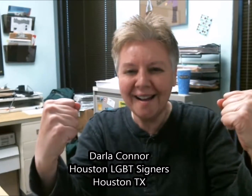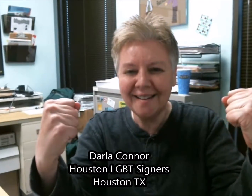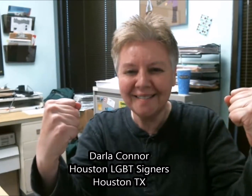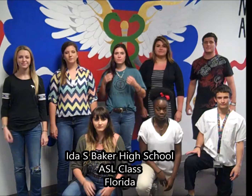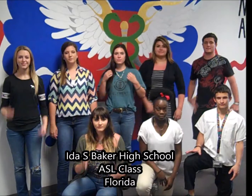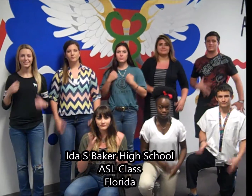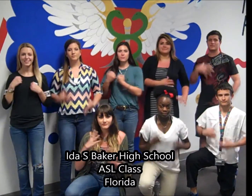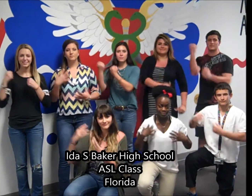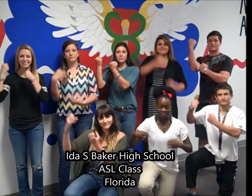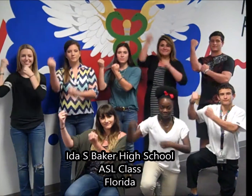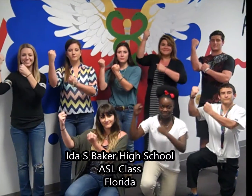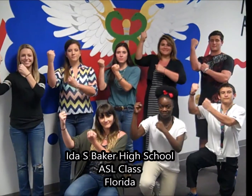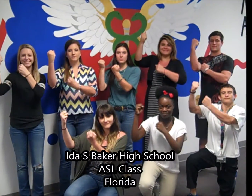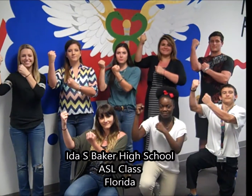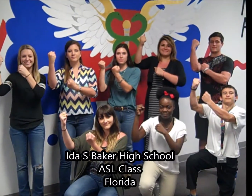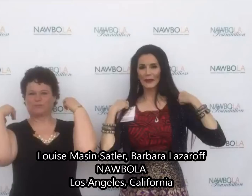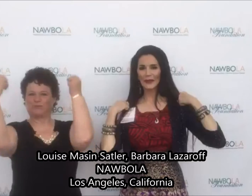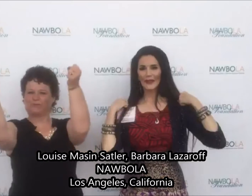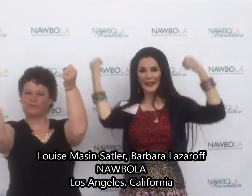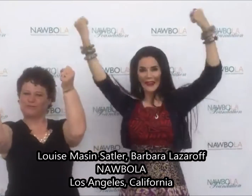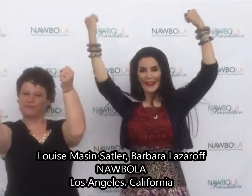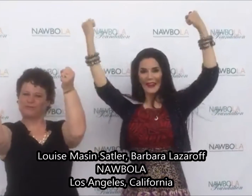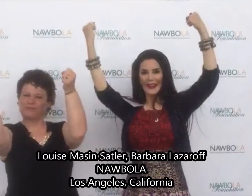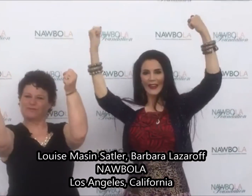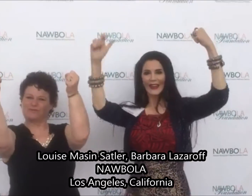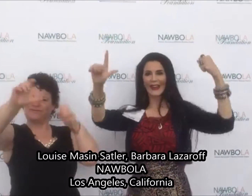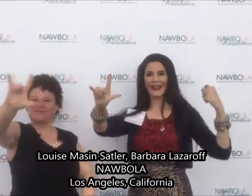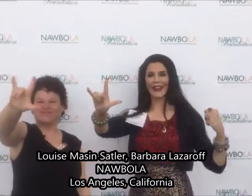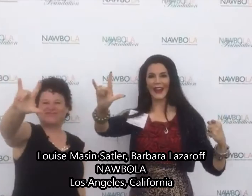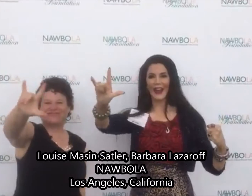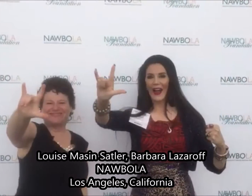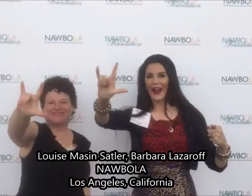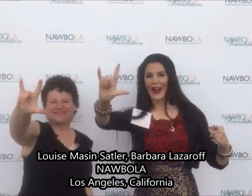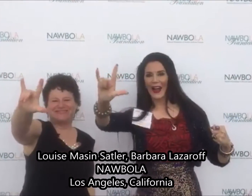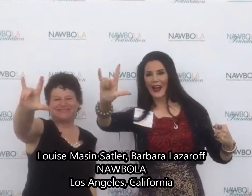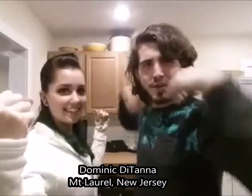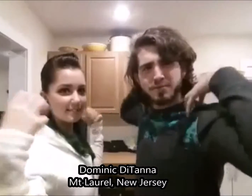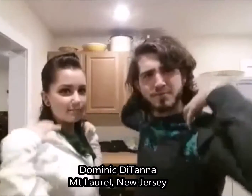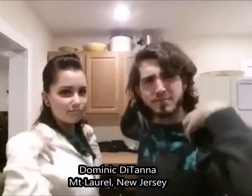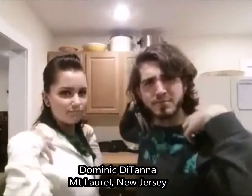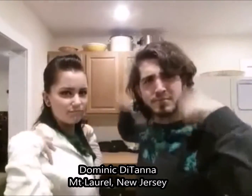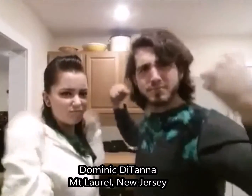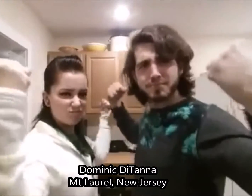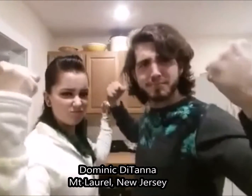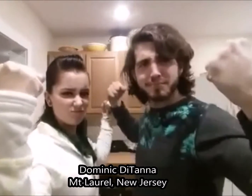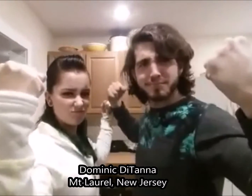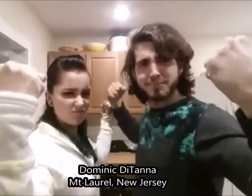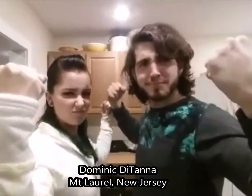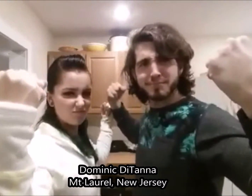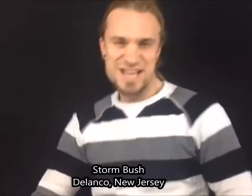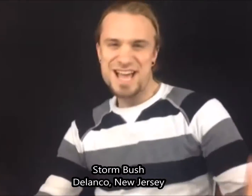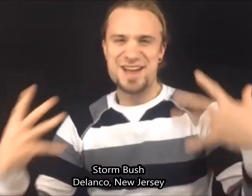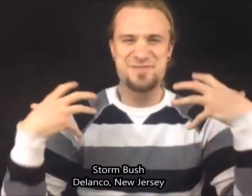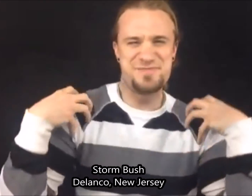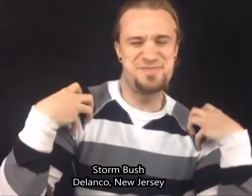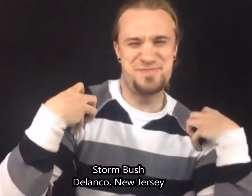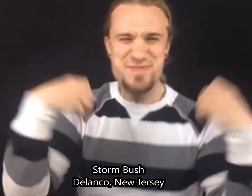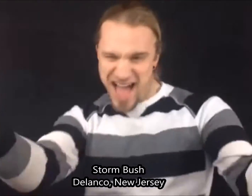am invincible But what was I running for? I was hiding from